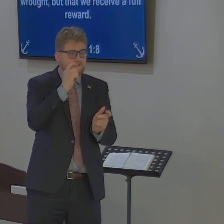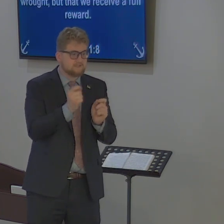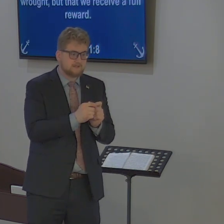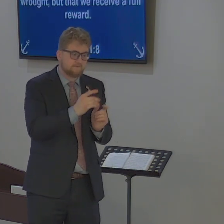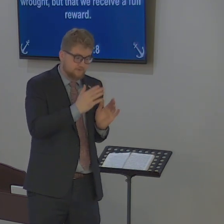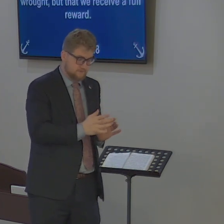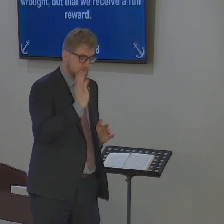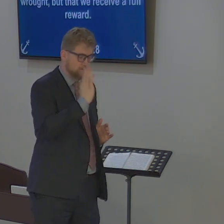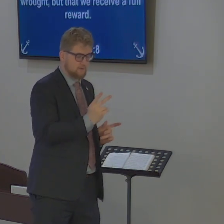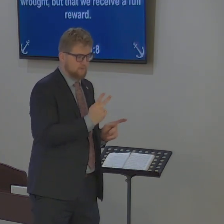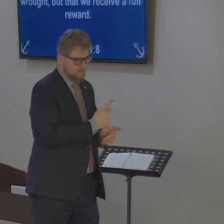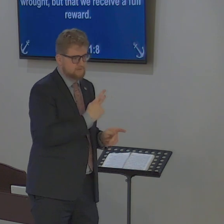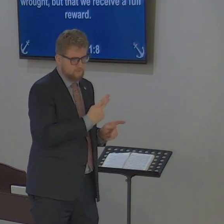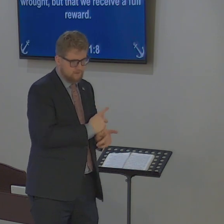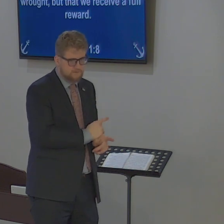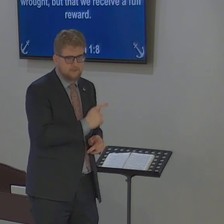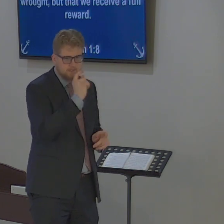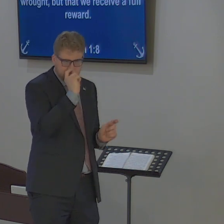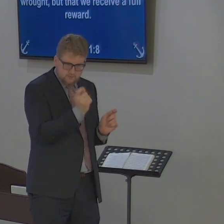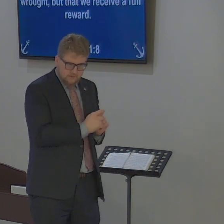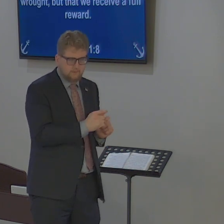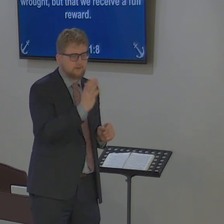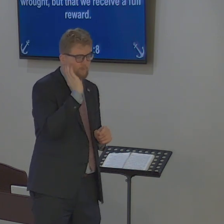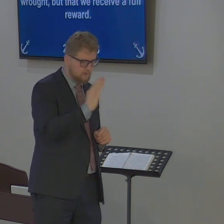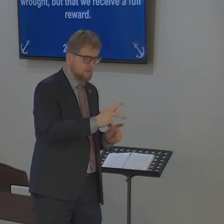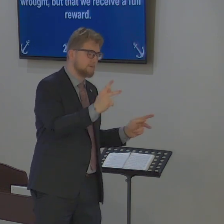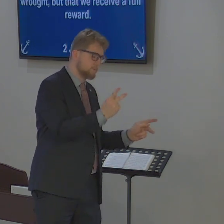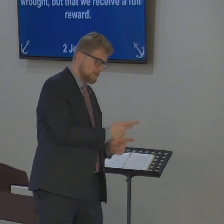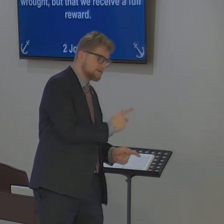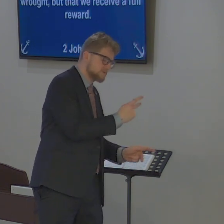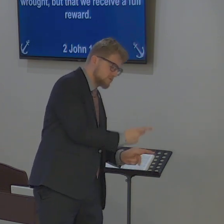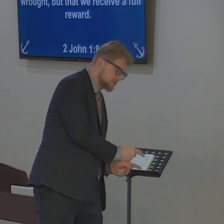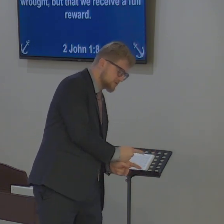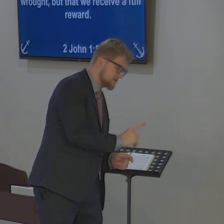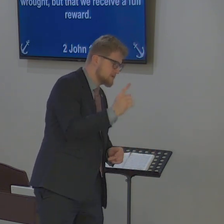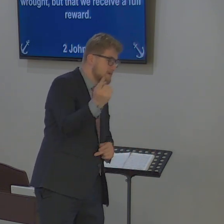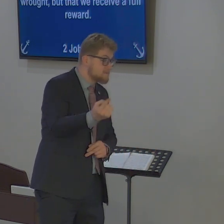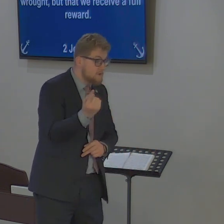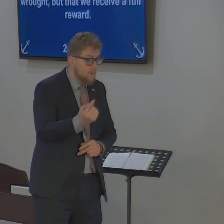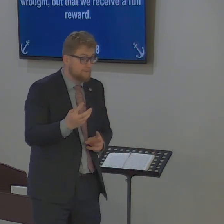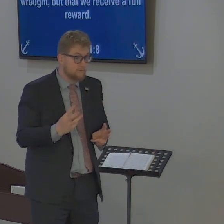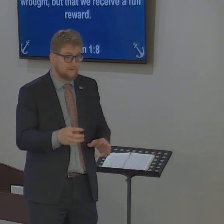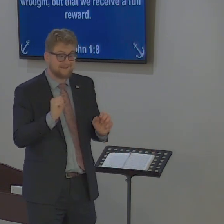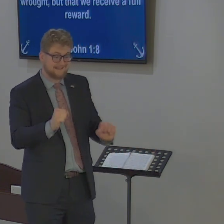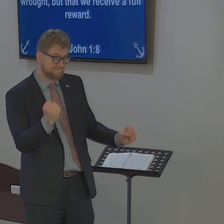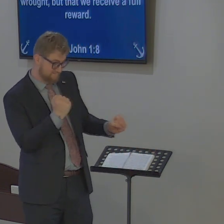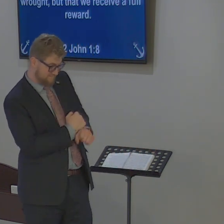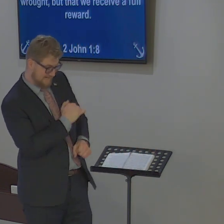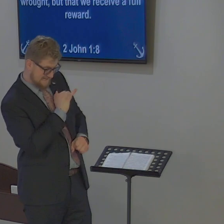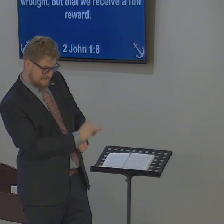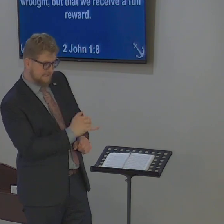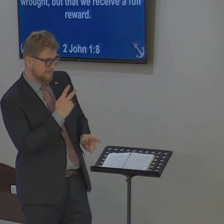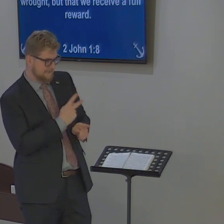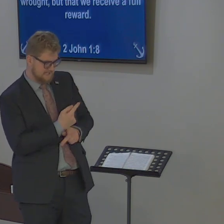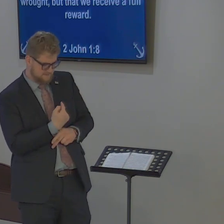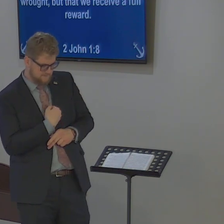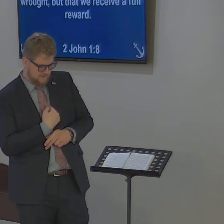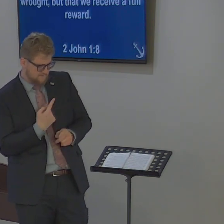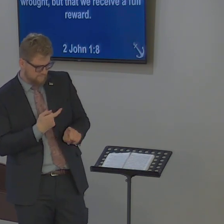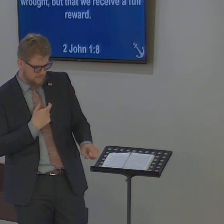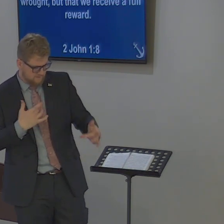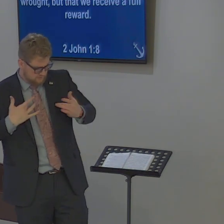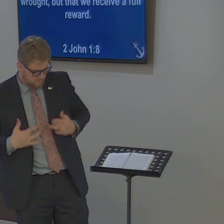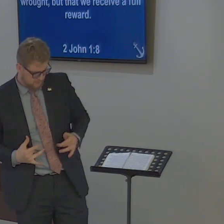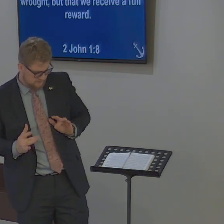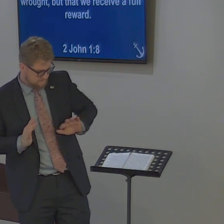and worse. Deception will get worse and worse. The only way we can combat that and keep ourselves from discouragement